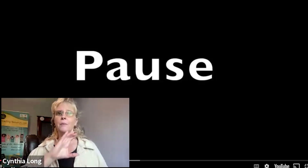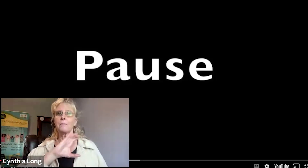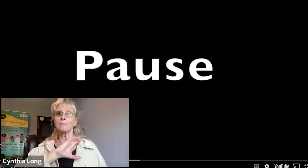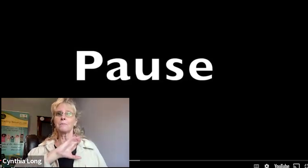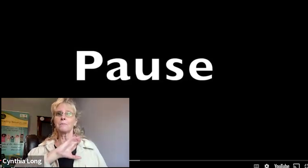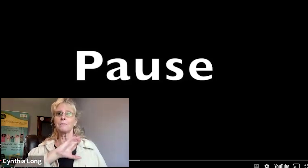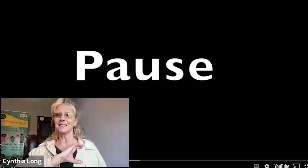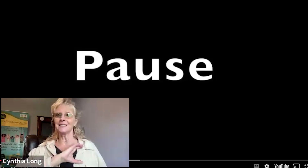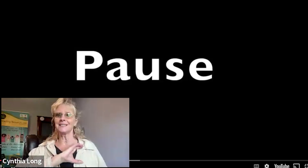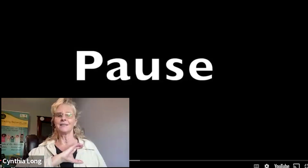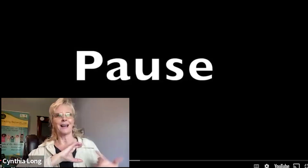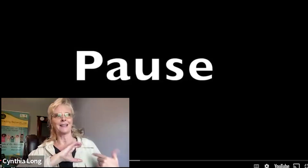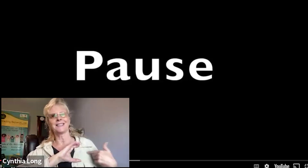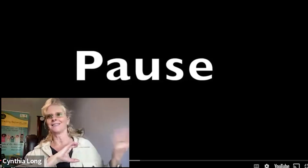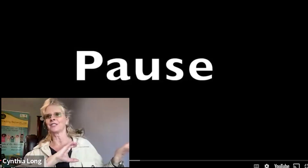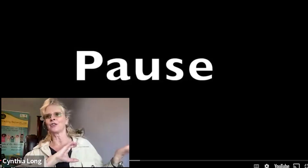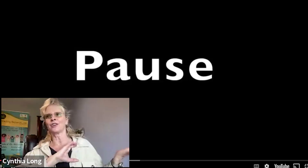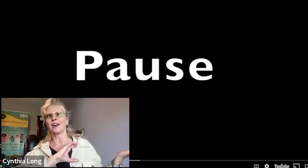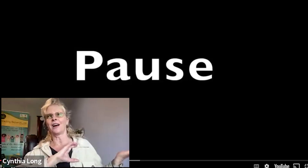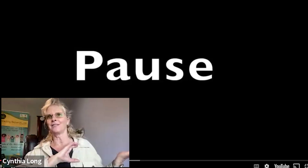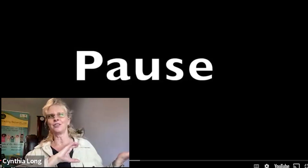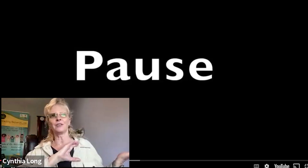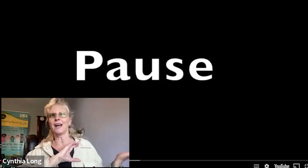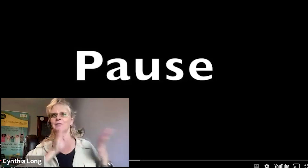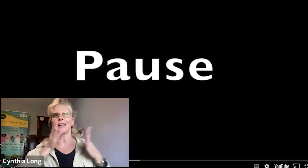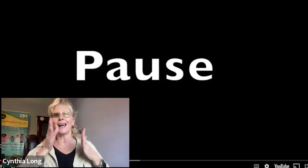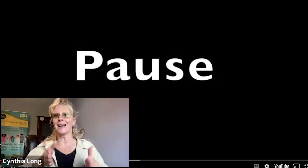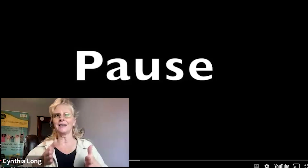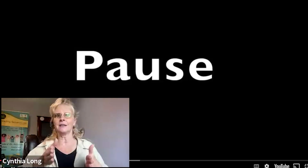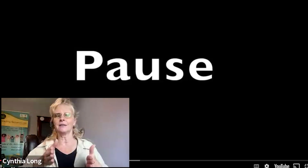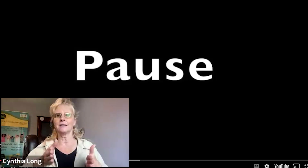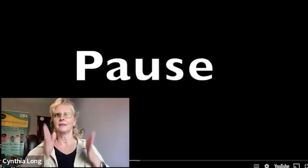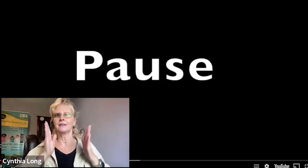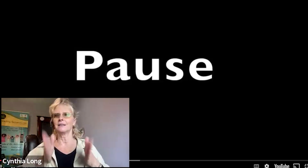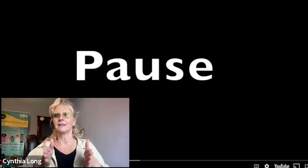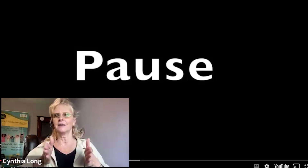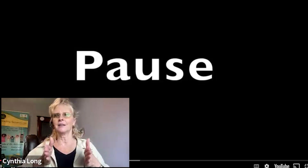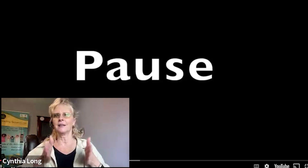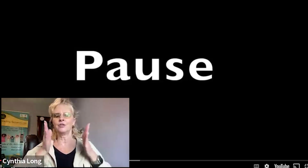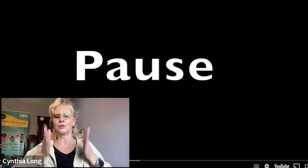Now, for police, that's it. That's all you got. You don't have to add